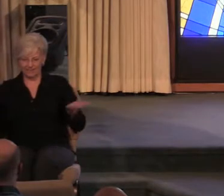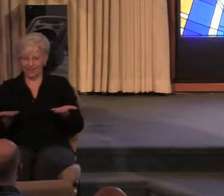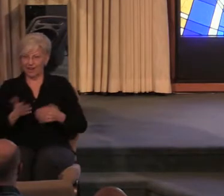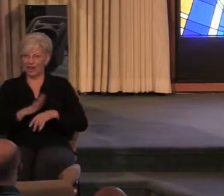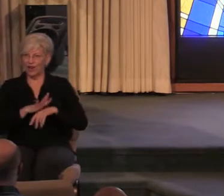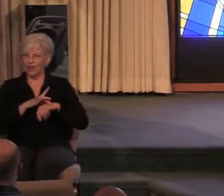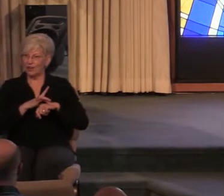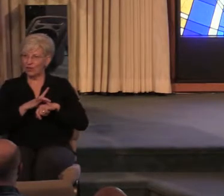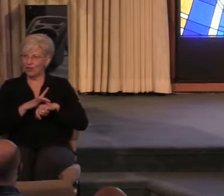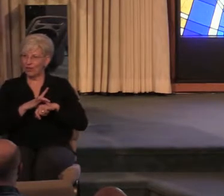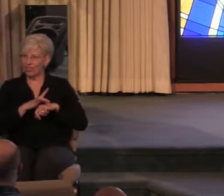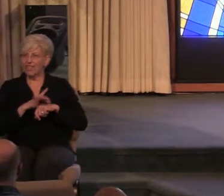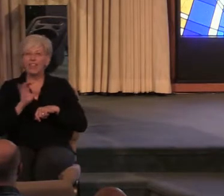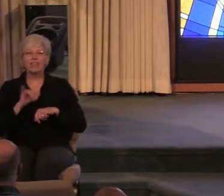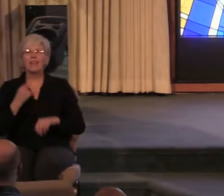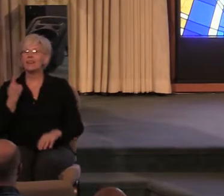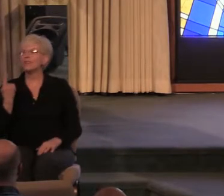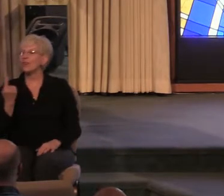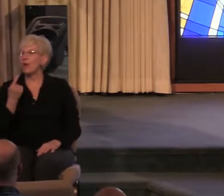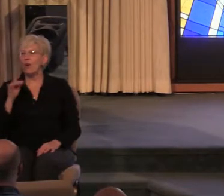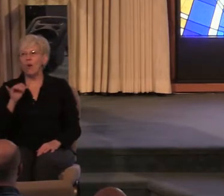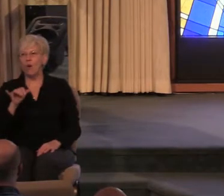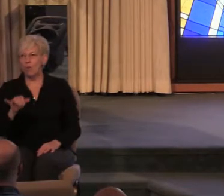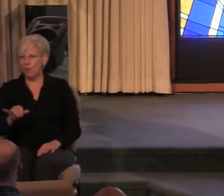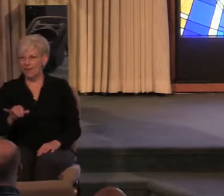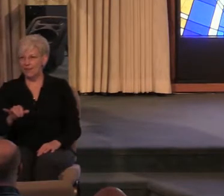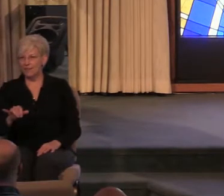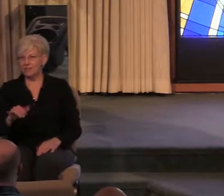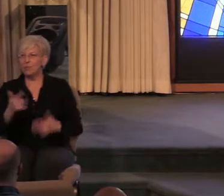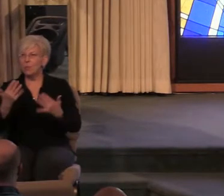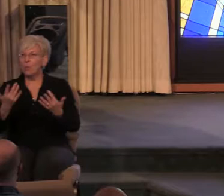that is always waiting for us